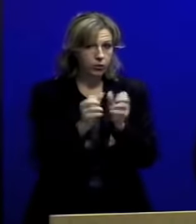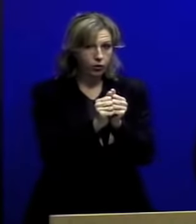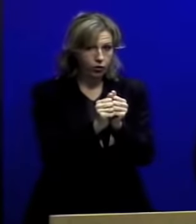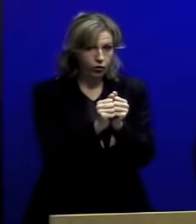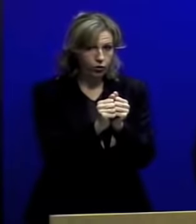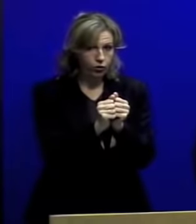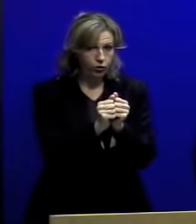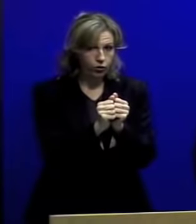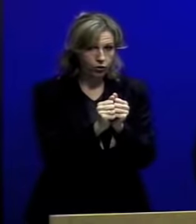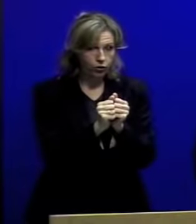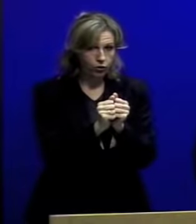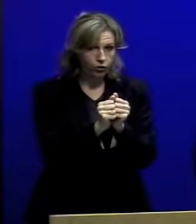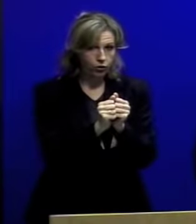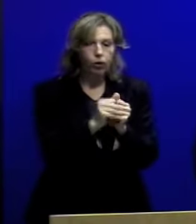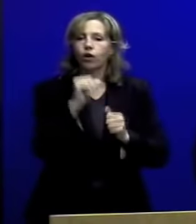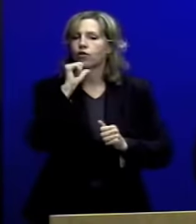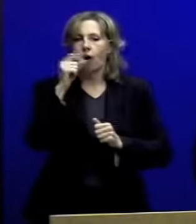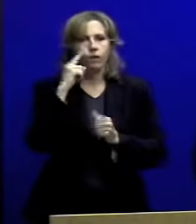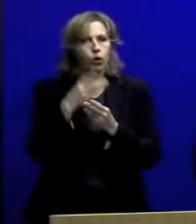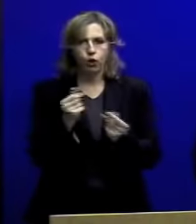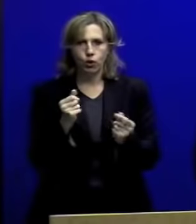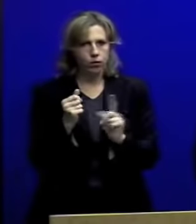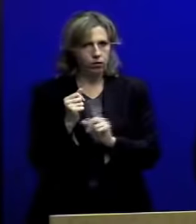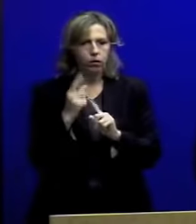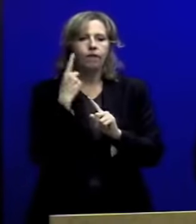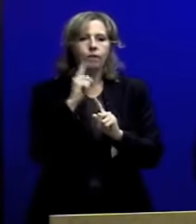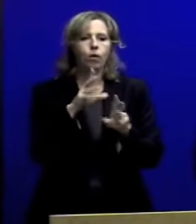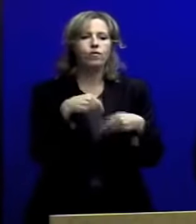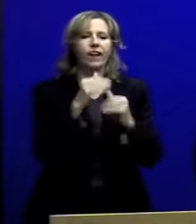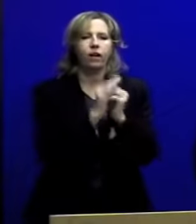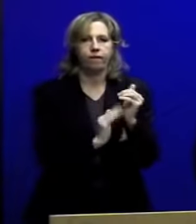as opposed to trying to cure the underlying disease.